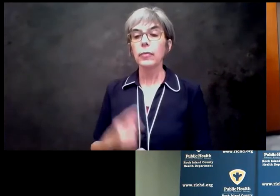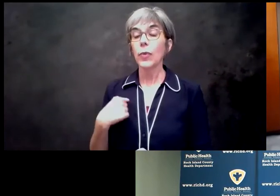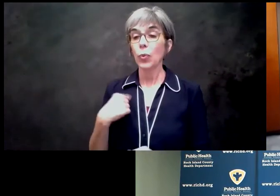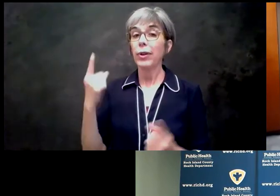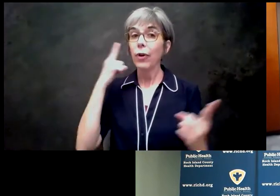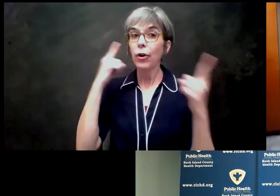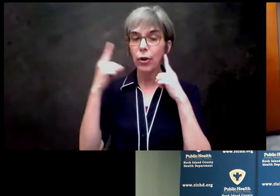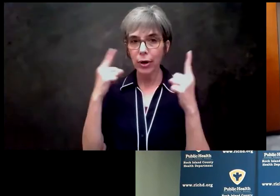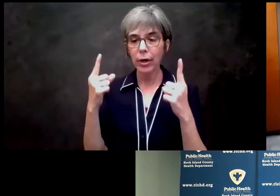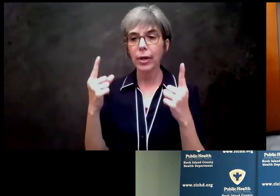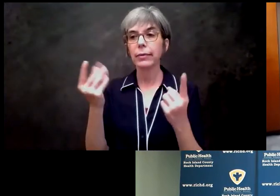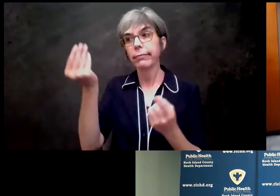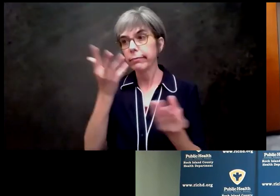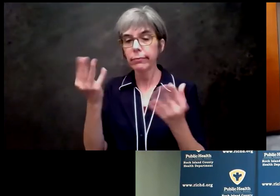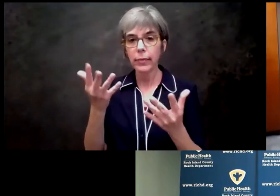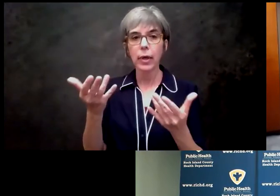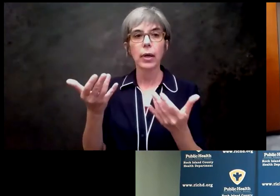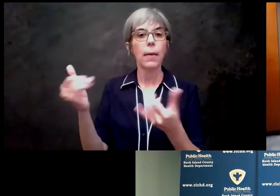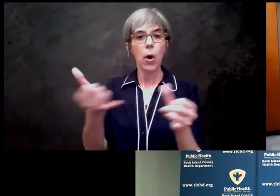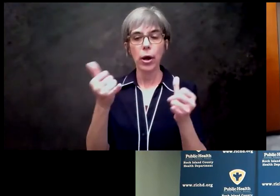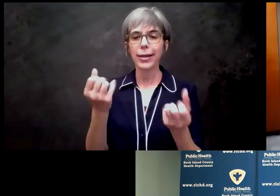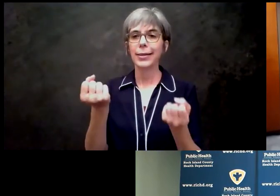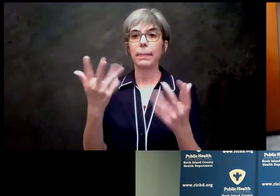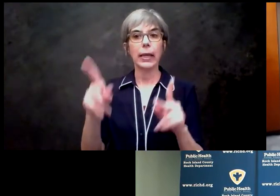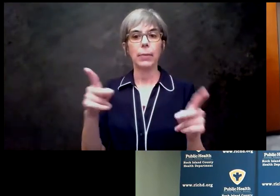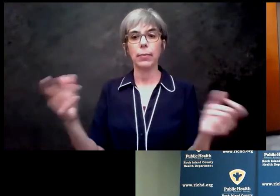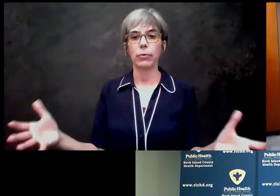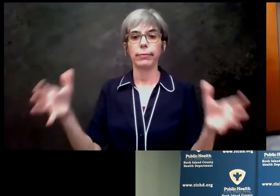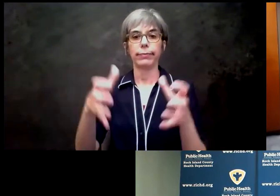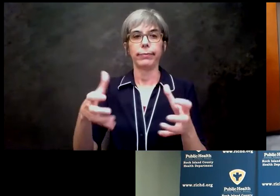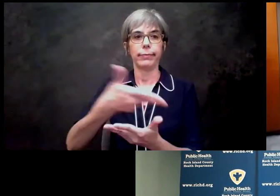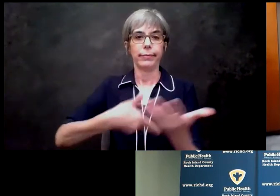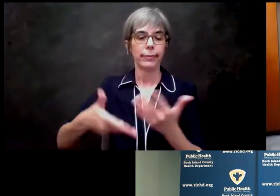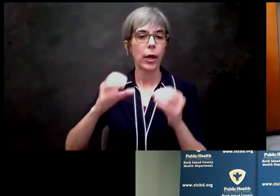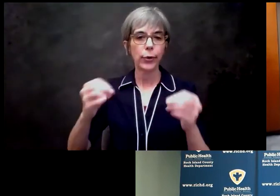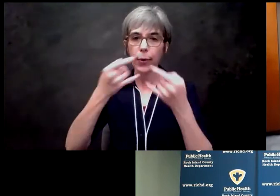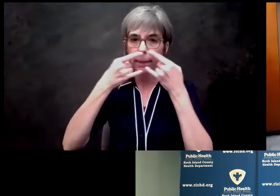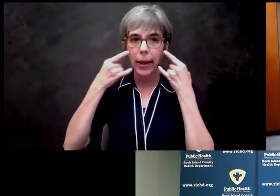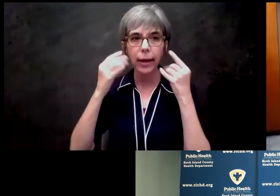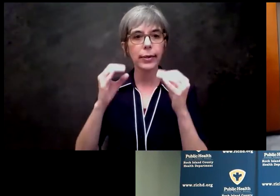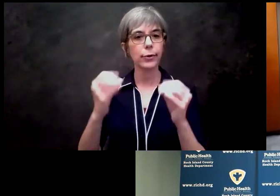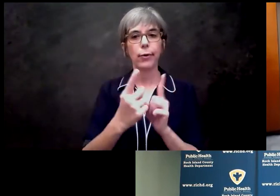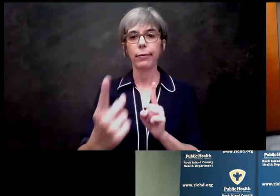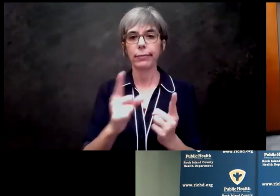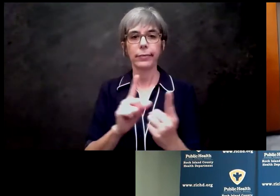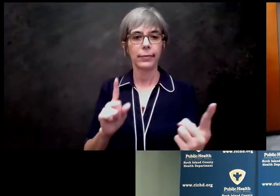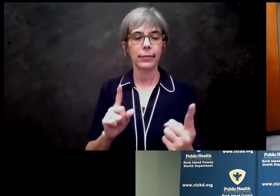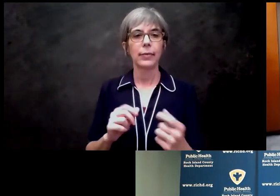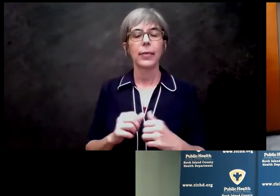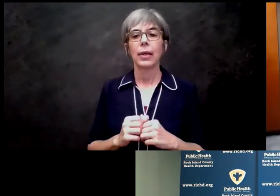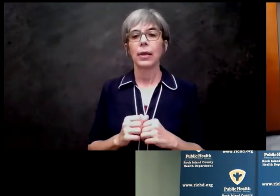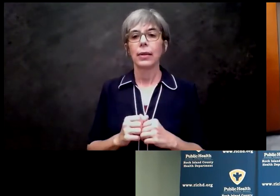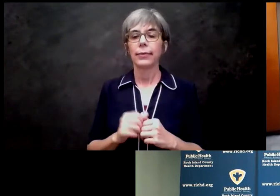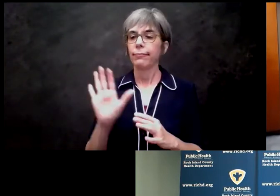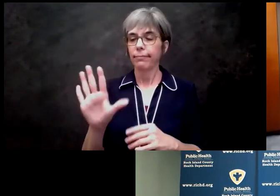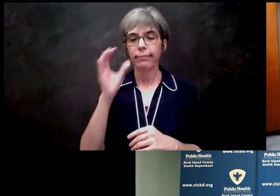that have been going on with large numbers of people, no mask, no different social distancing. If you're going to be